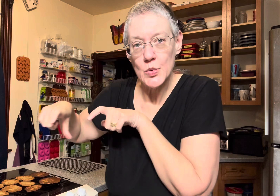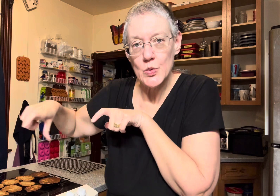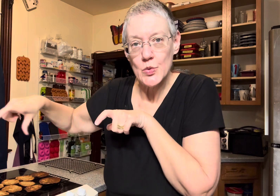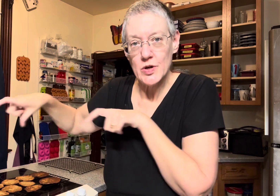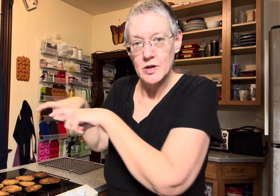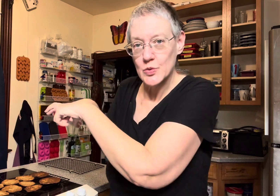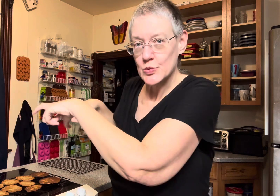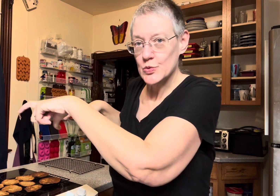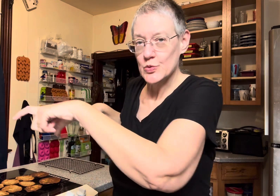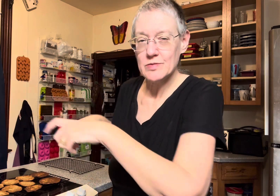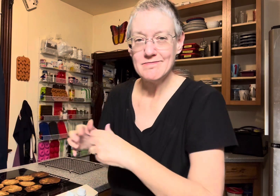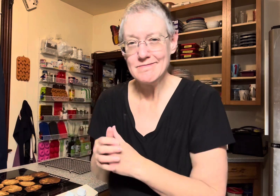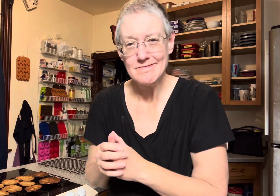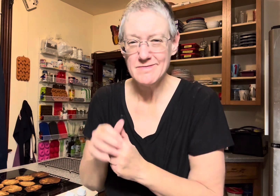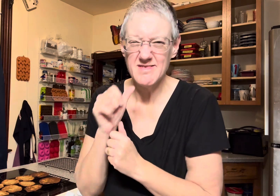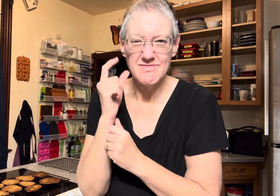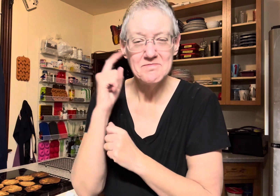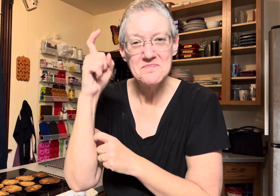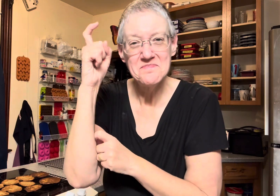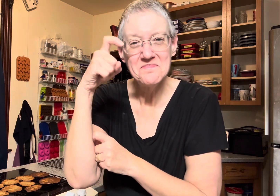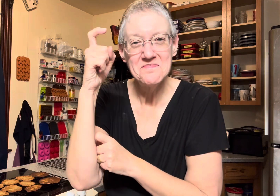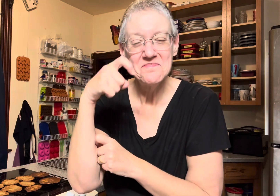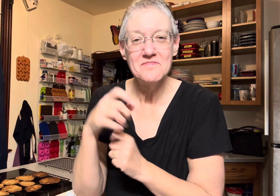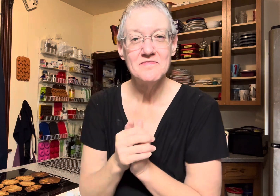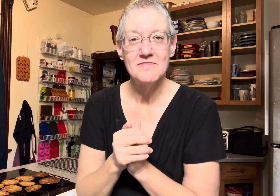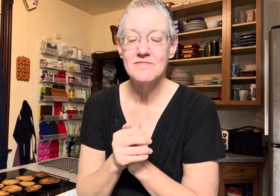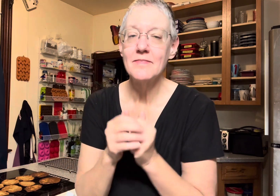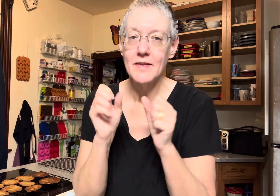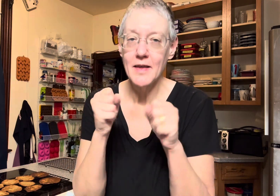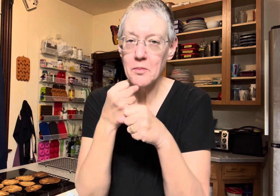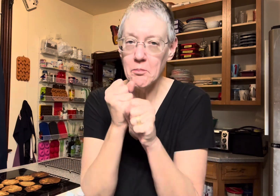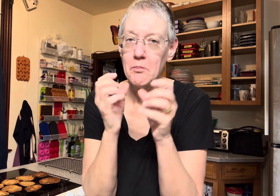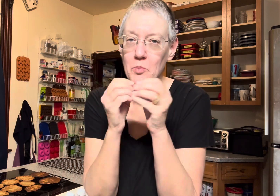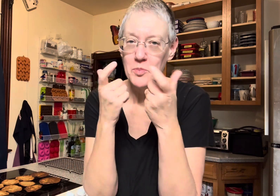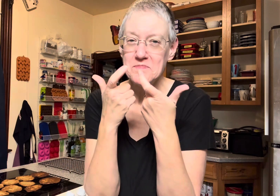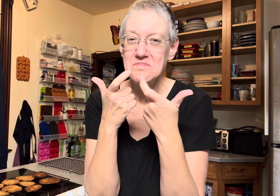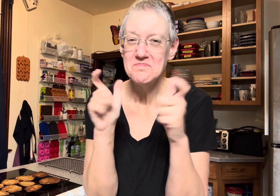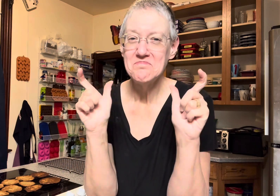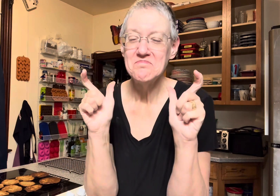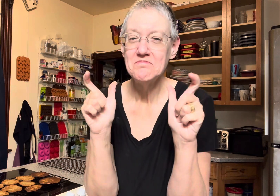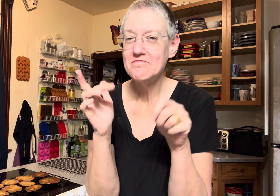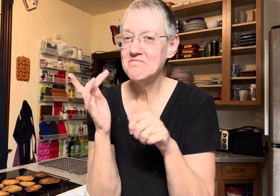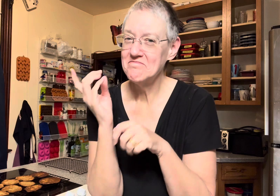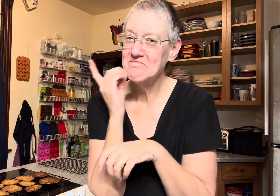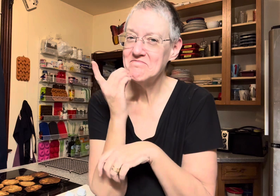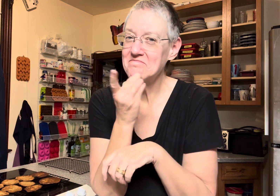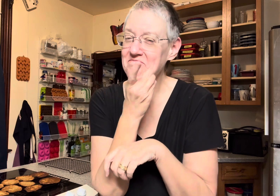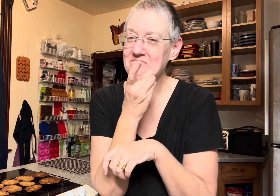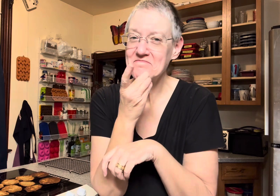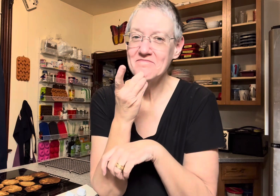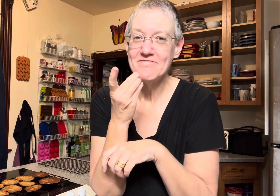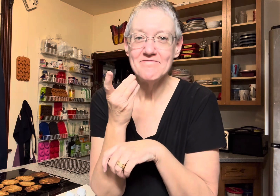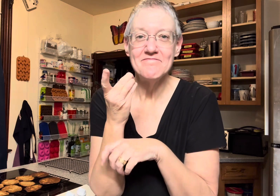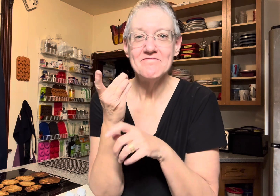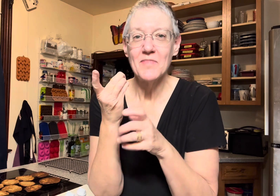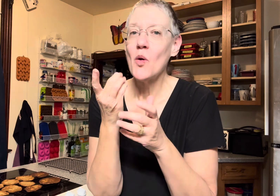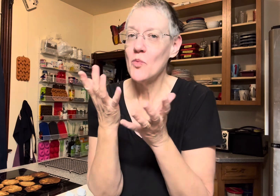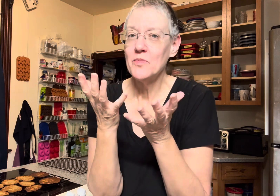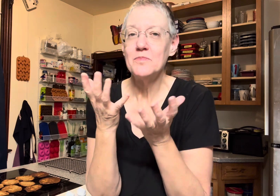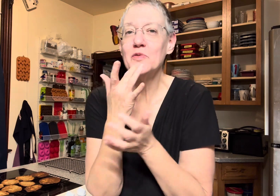I'm concerned about stretching that griddle across the glass. I don't think that's wise. You can also make these pancakes bigger,